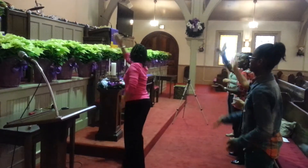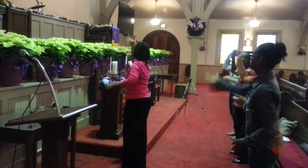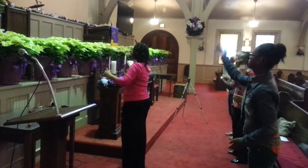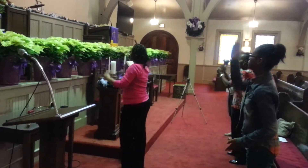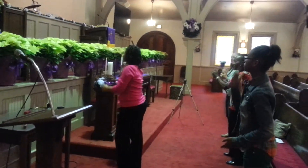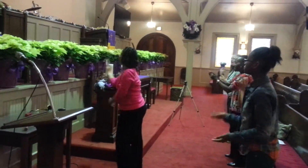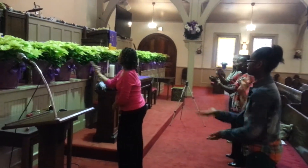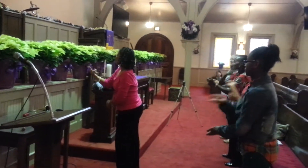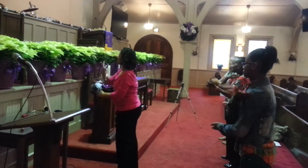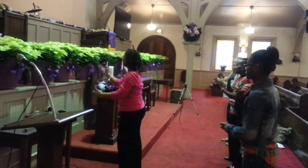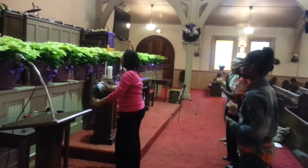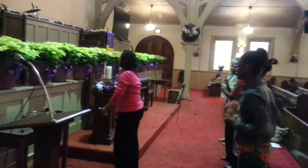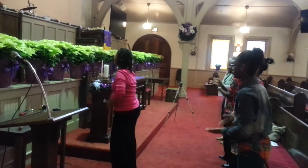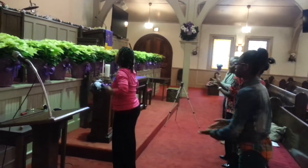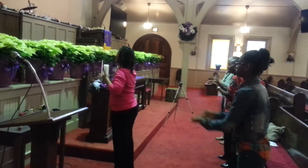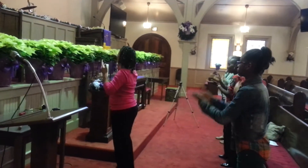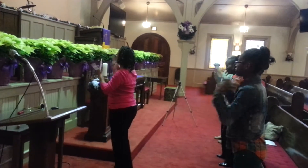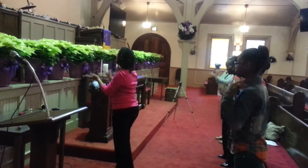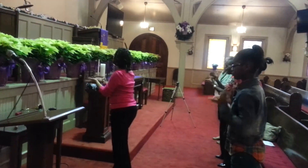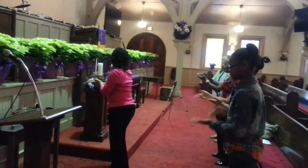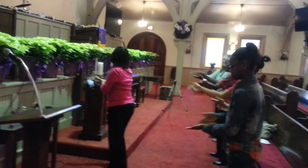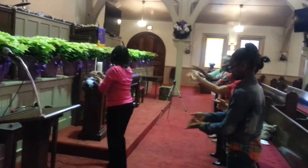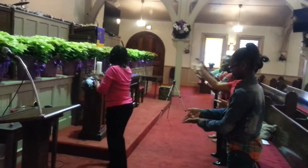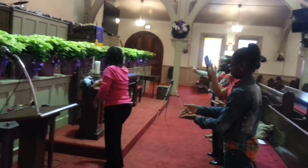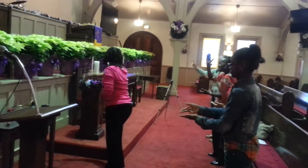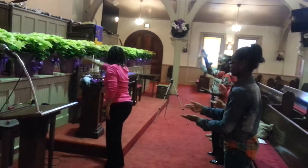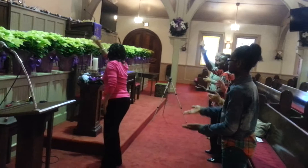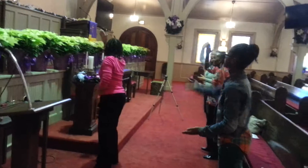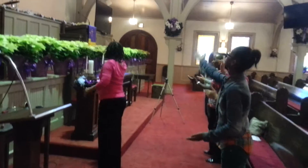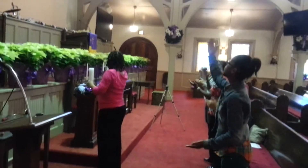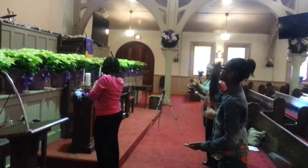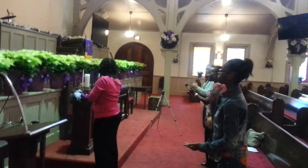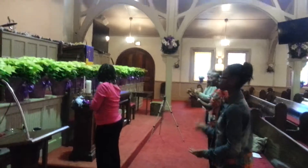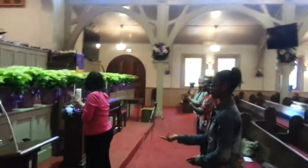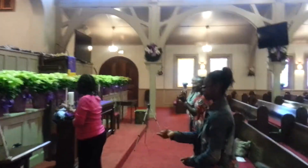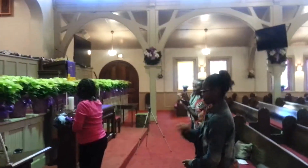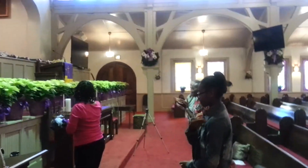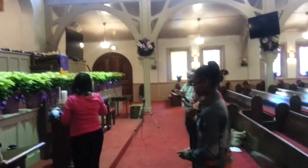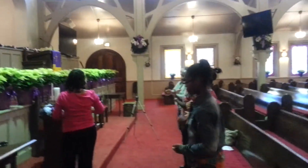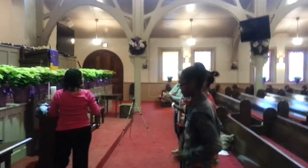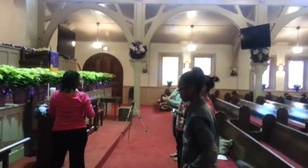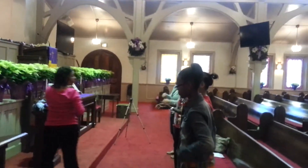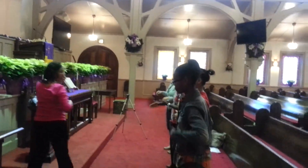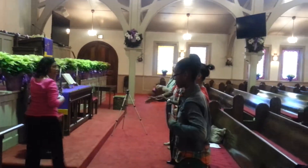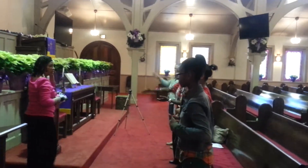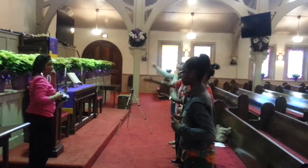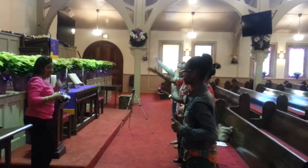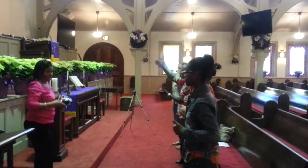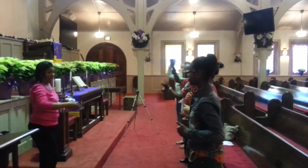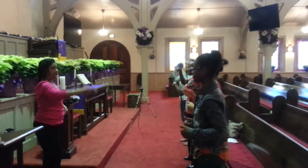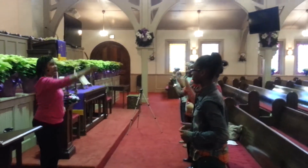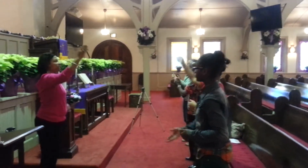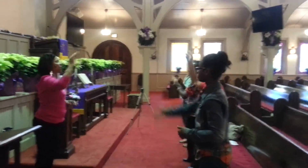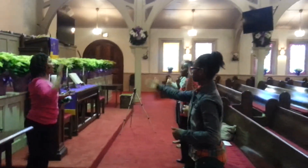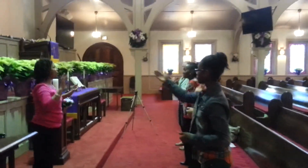God with us, the living truth. God with us. Don't cut God short. God, because God,